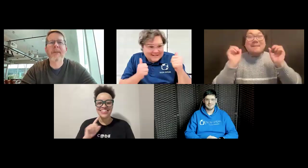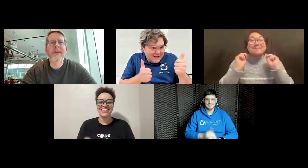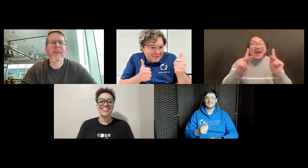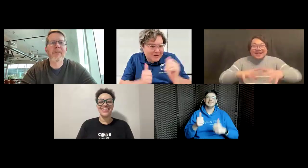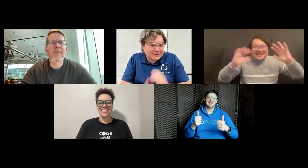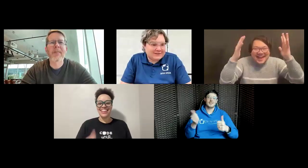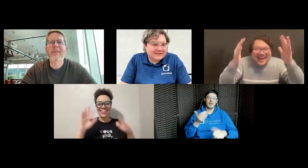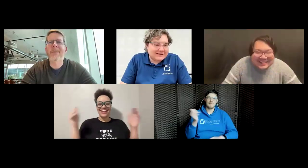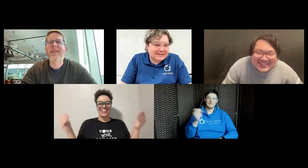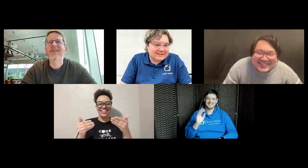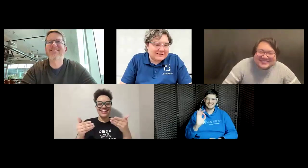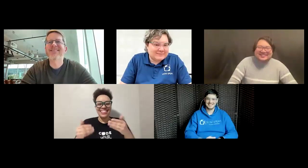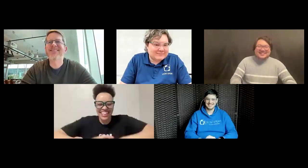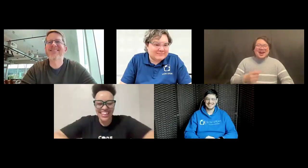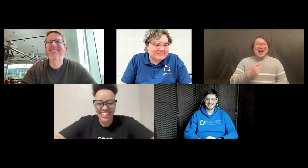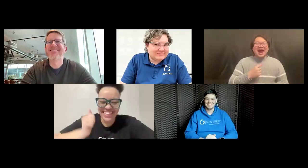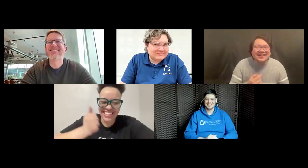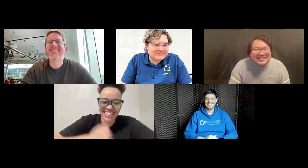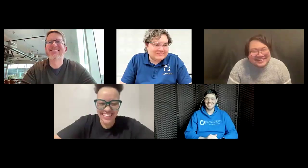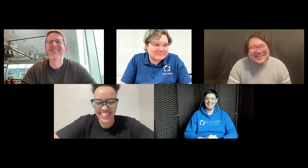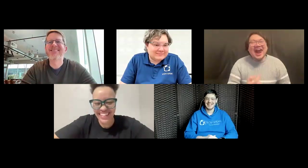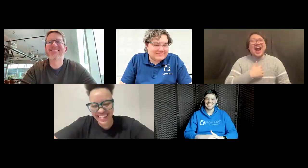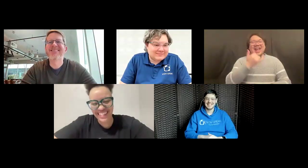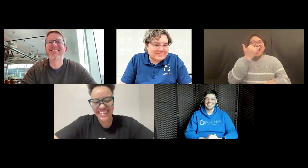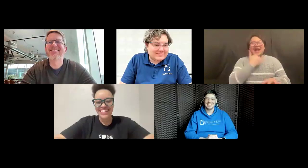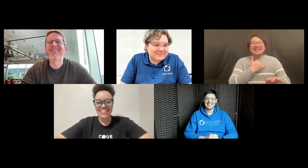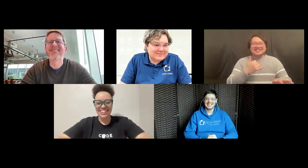I lost the other Nicholas for a second. Oh, he's back. Oh, he's back. Welcome back.